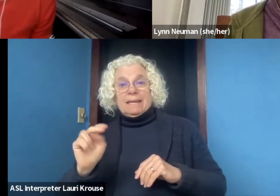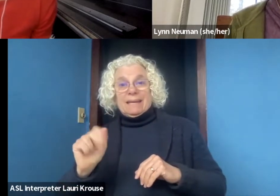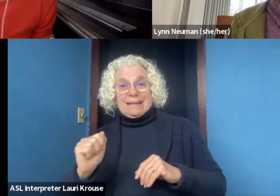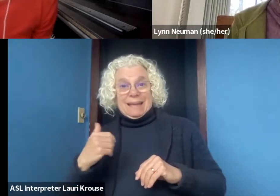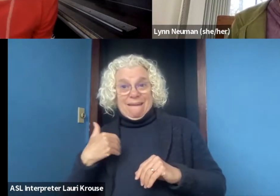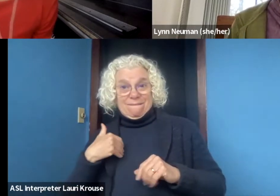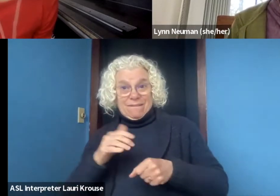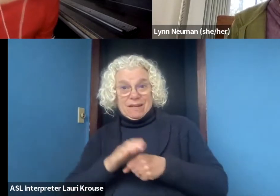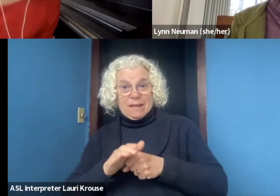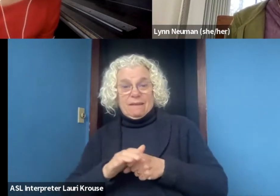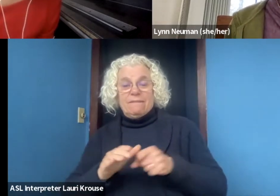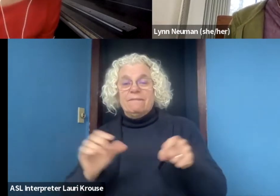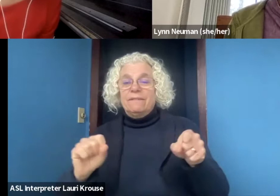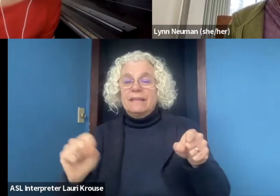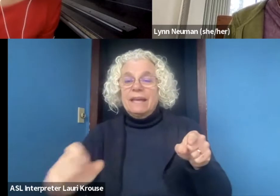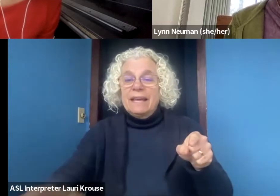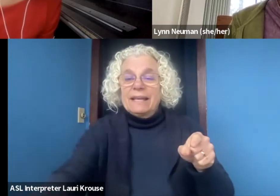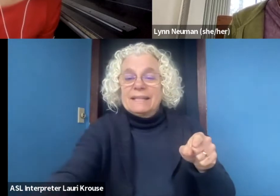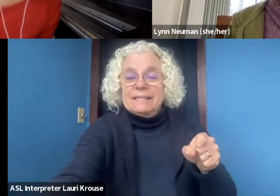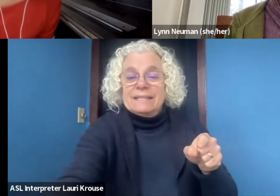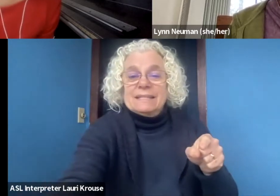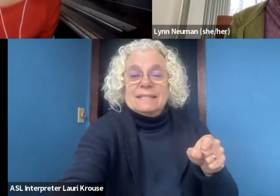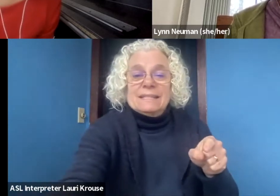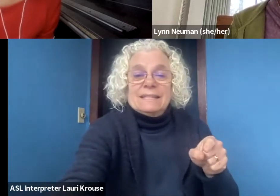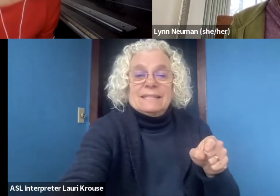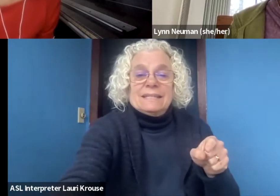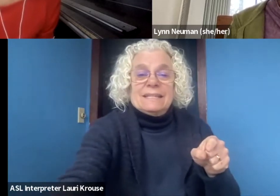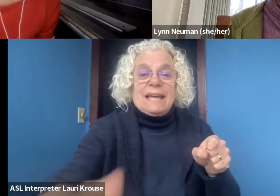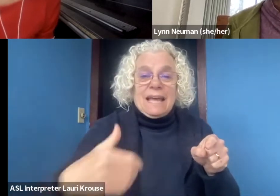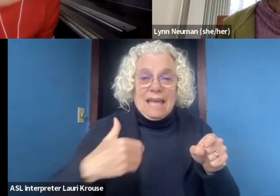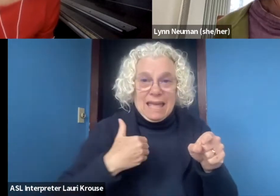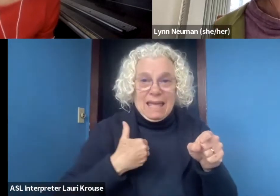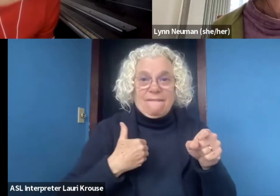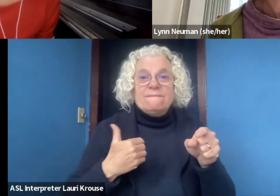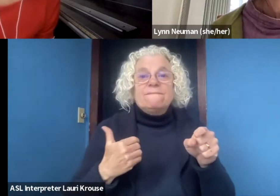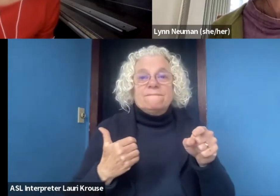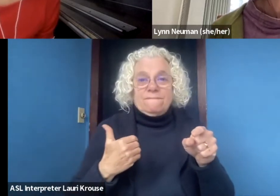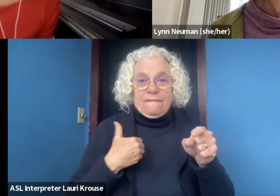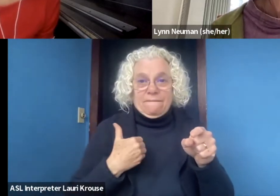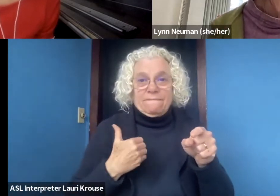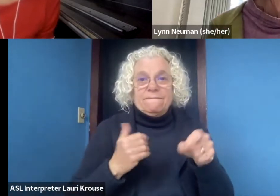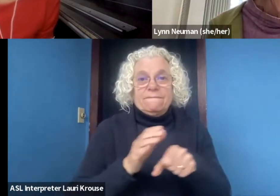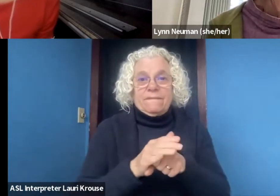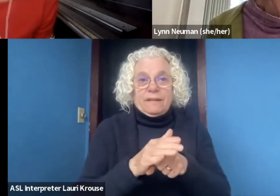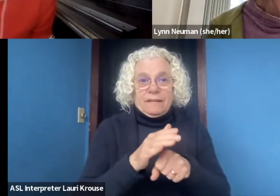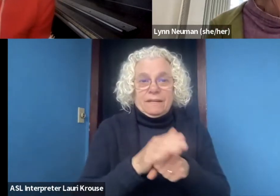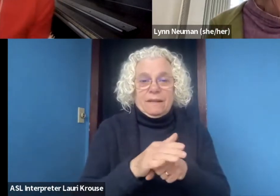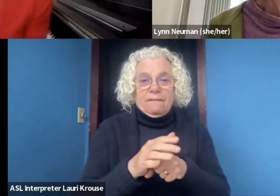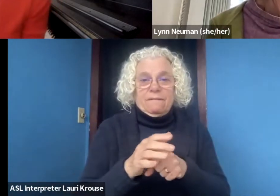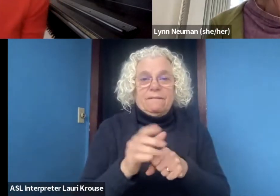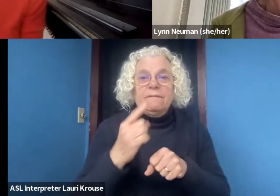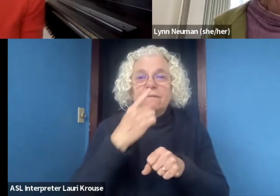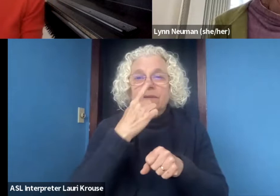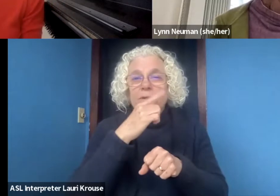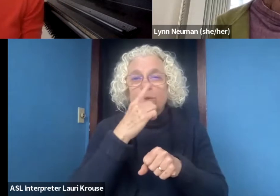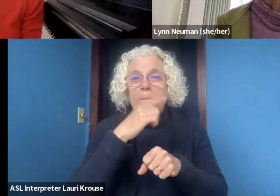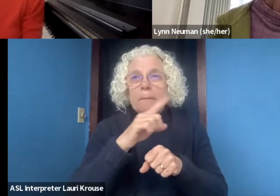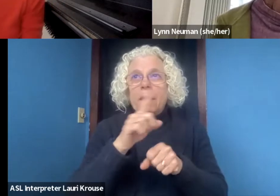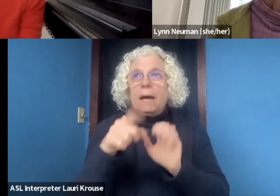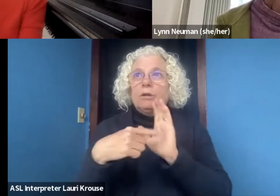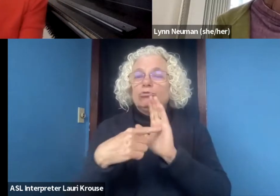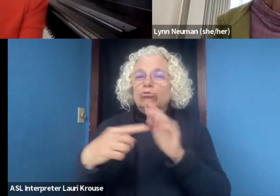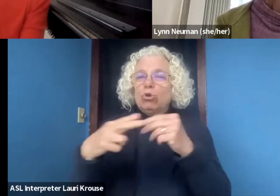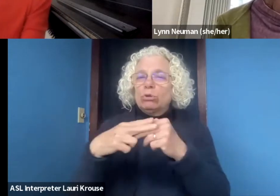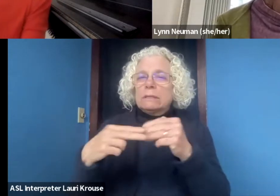much. And actually, we can come back to this later. If we can go back to the slide, Manisha,